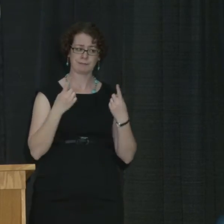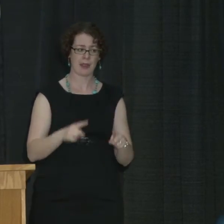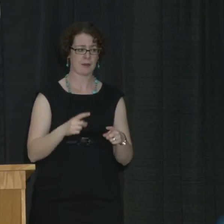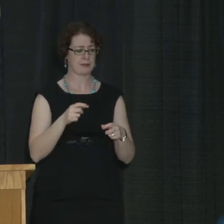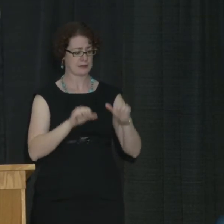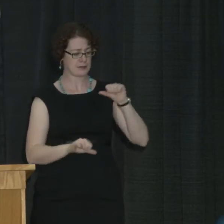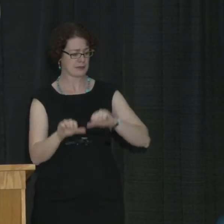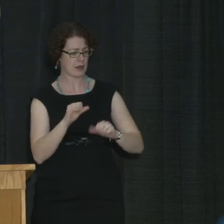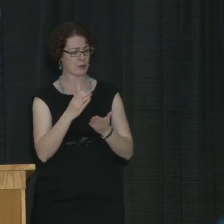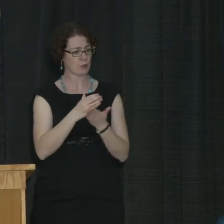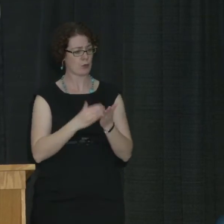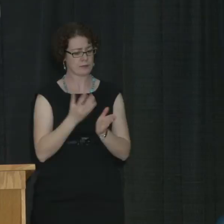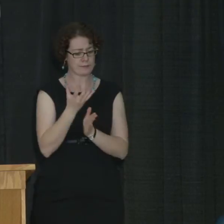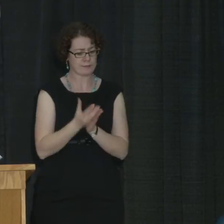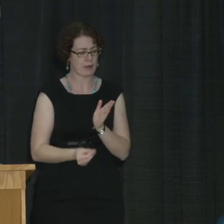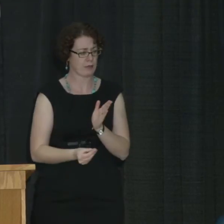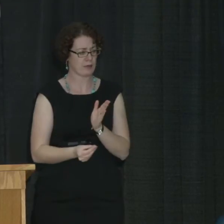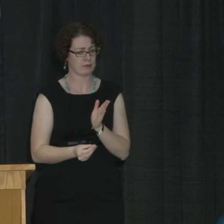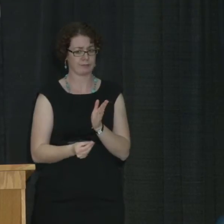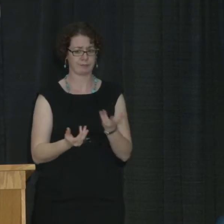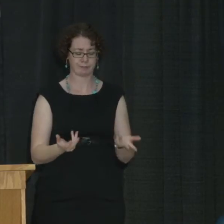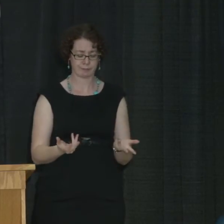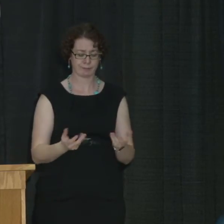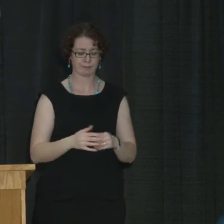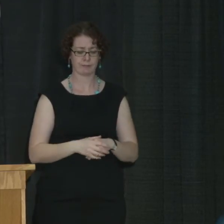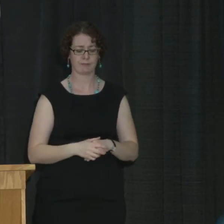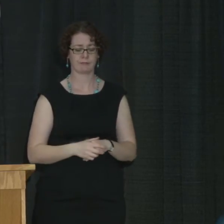science courses that the program requires.